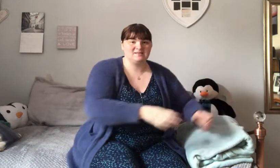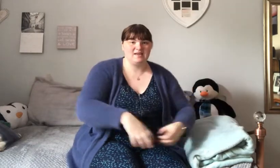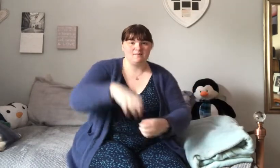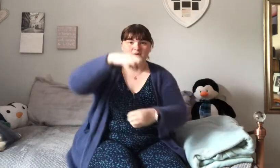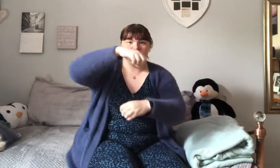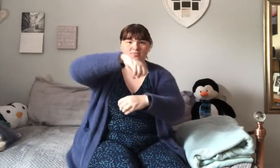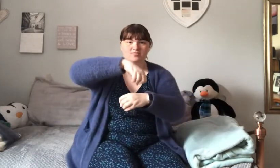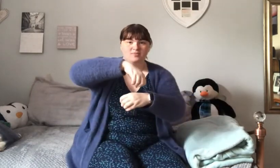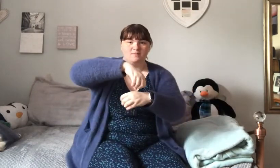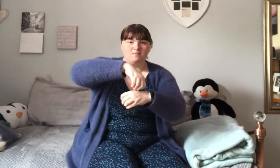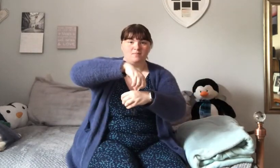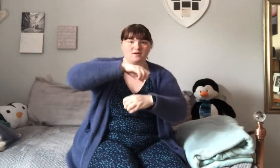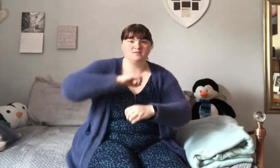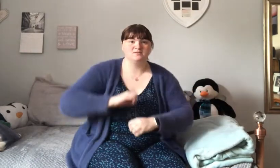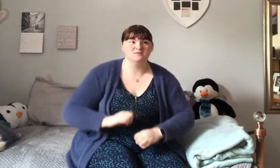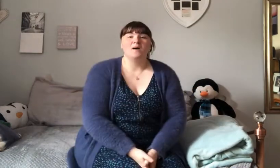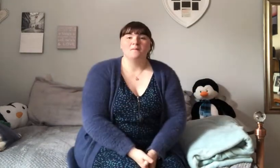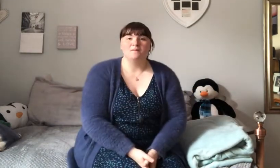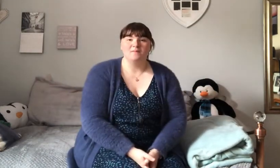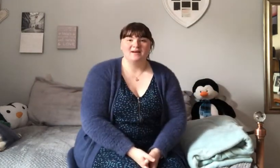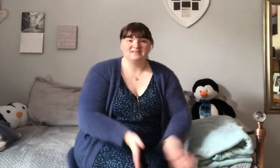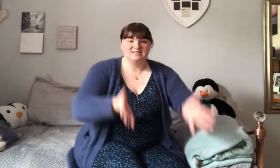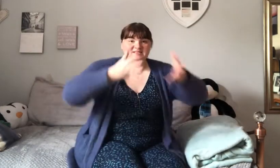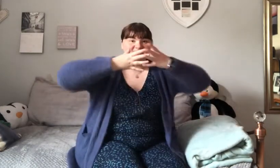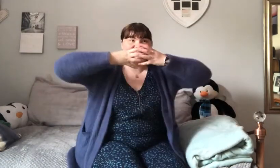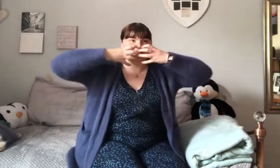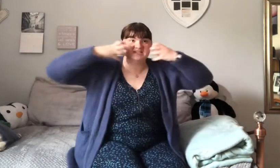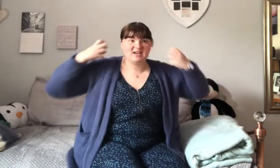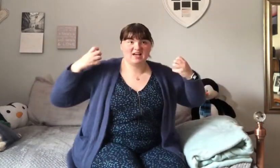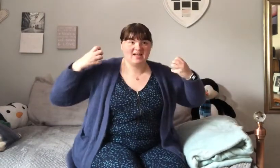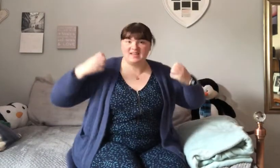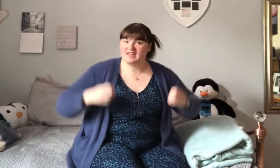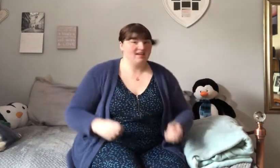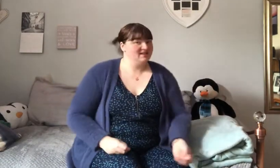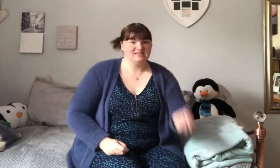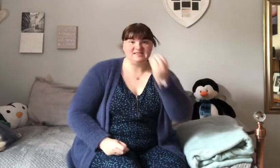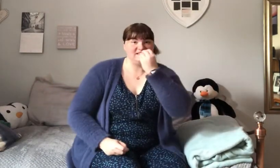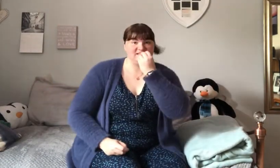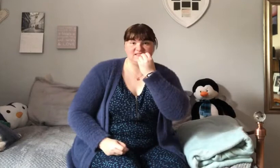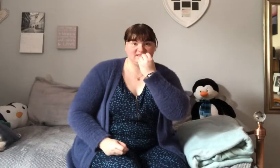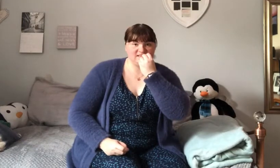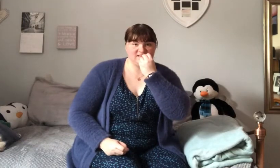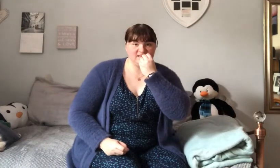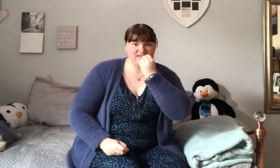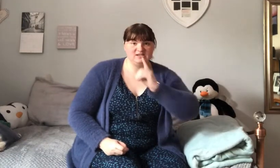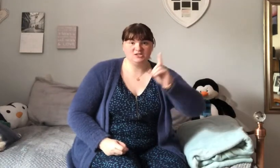him the bun. But the tiger didn't